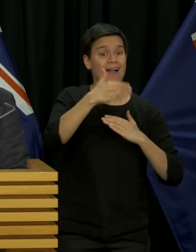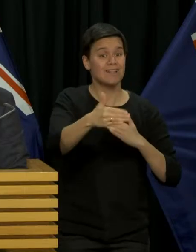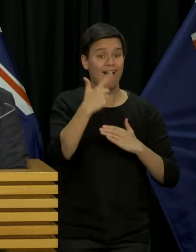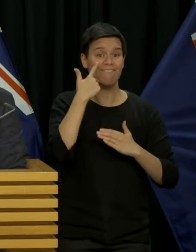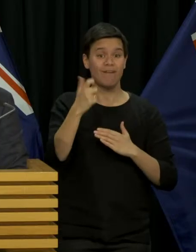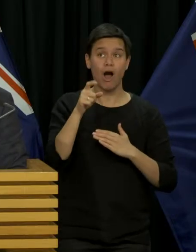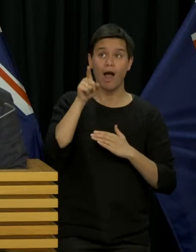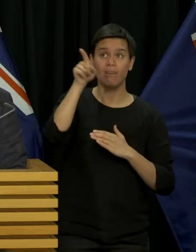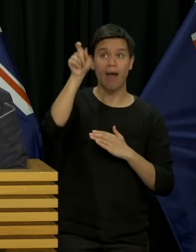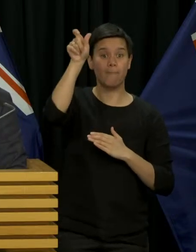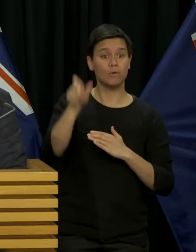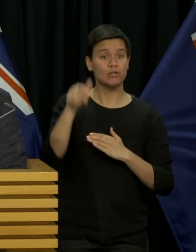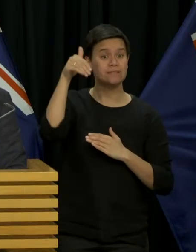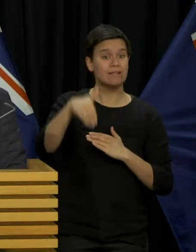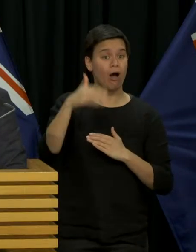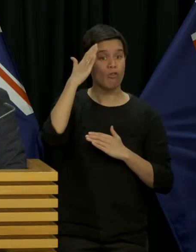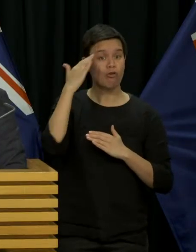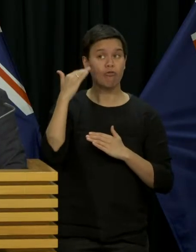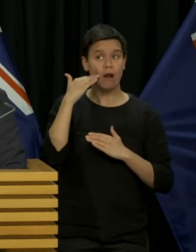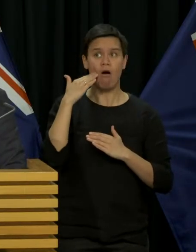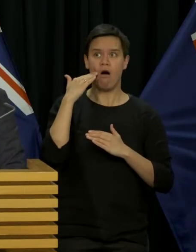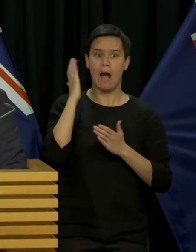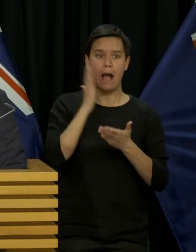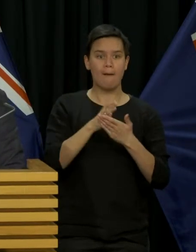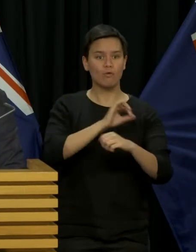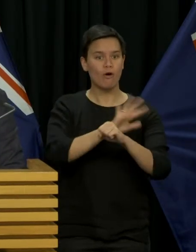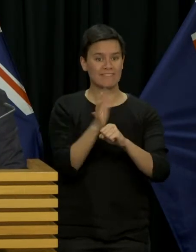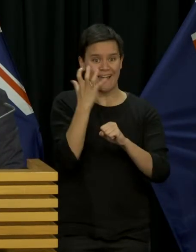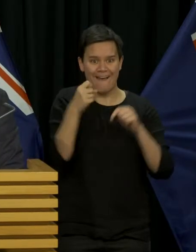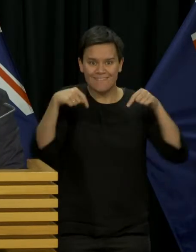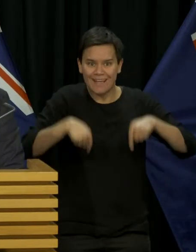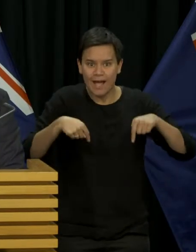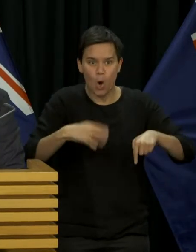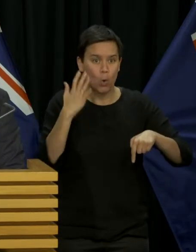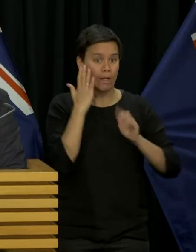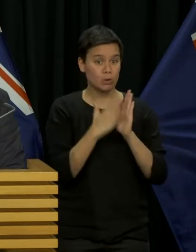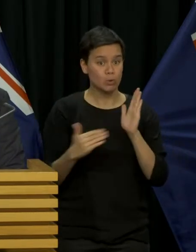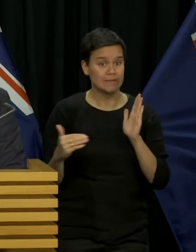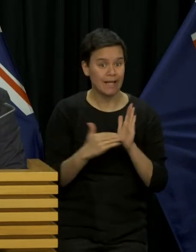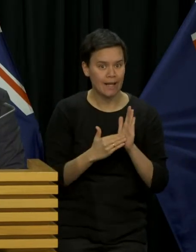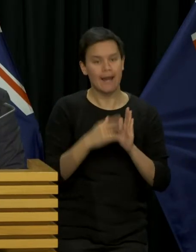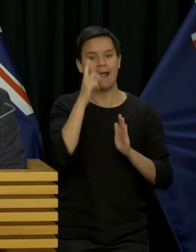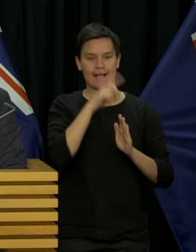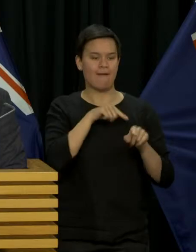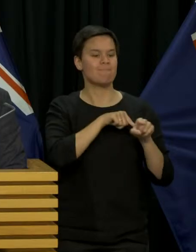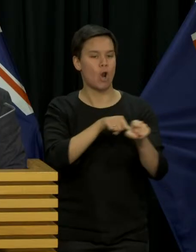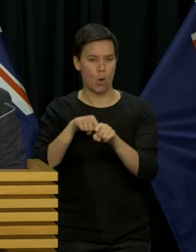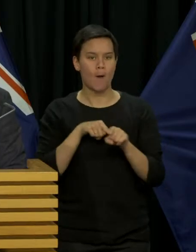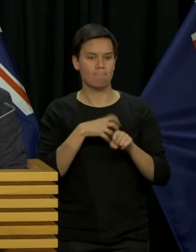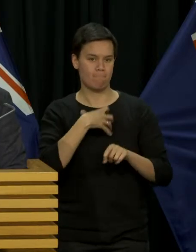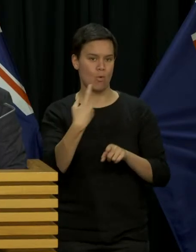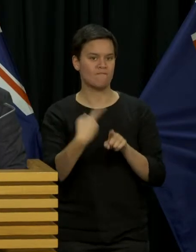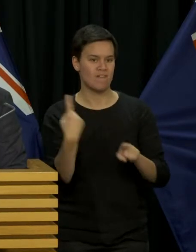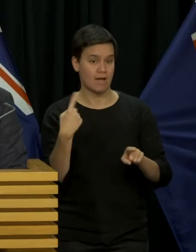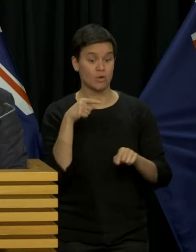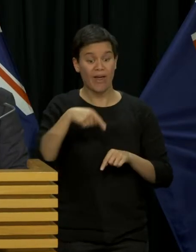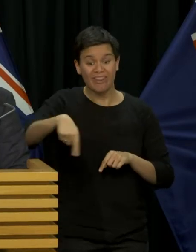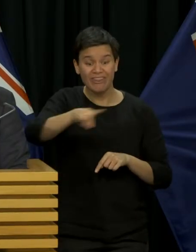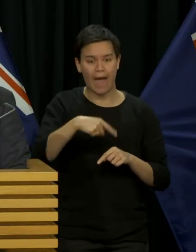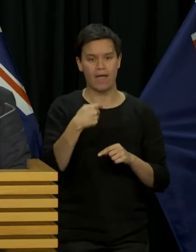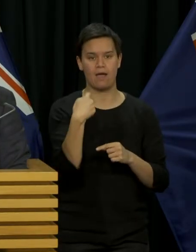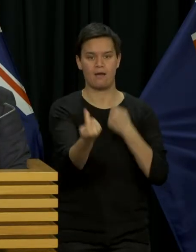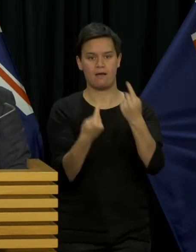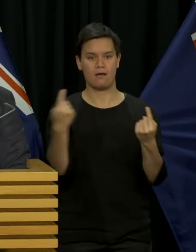These passengers are being asked to self-isolate and to undergo testing. Contact is also being made with any